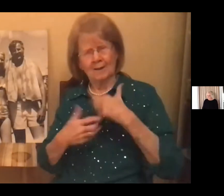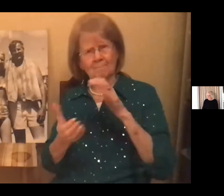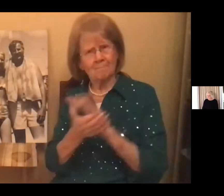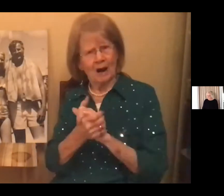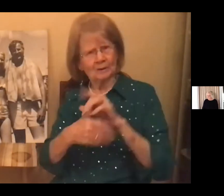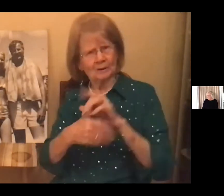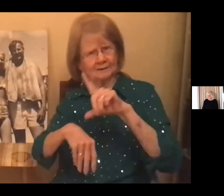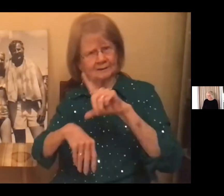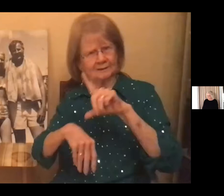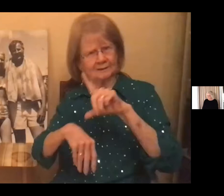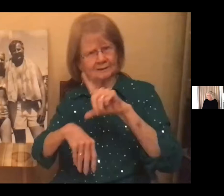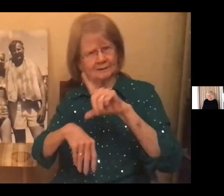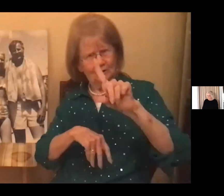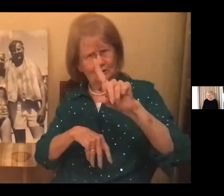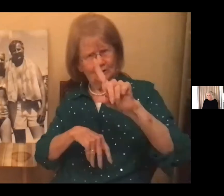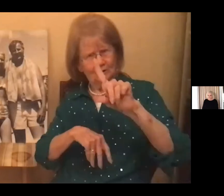hello.